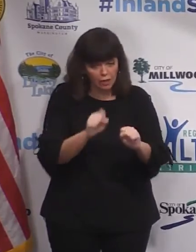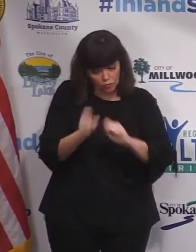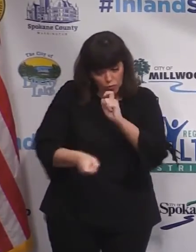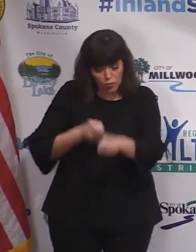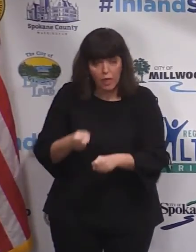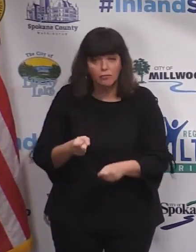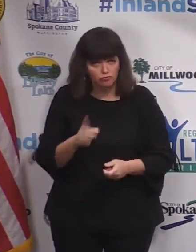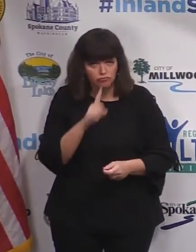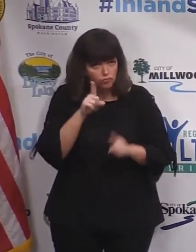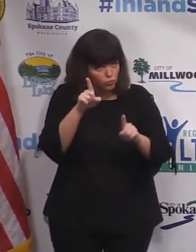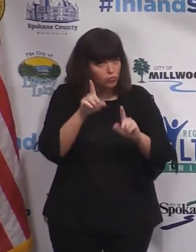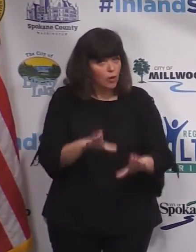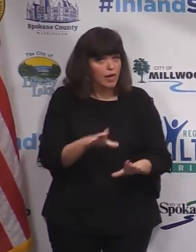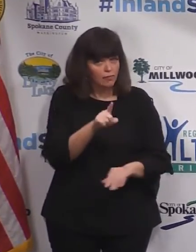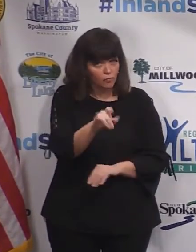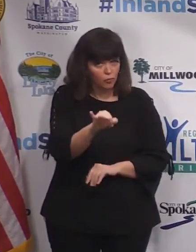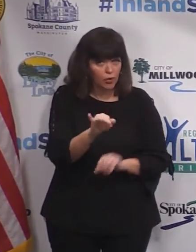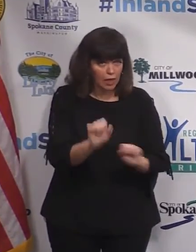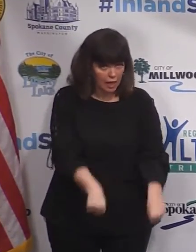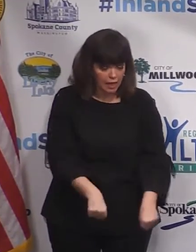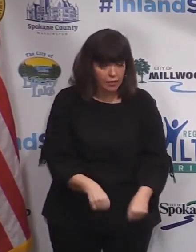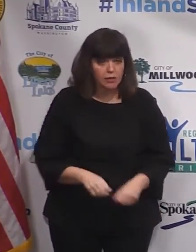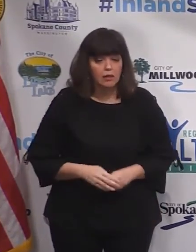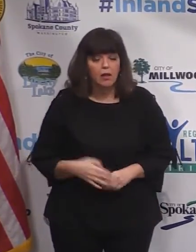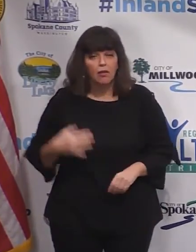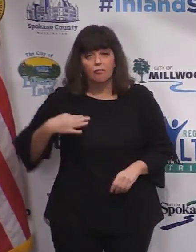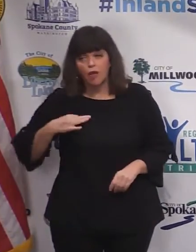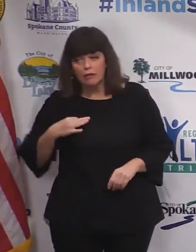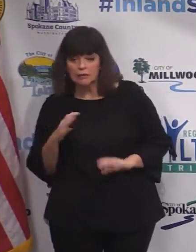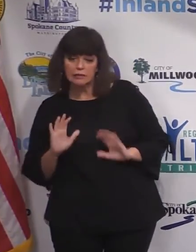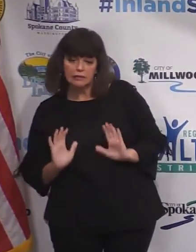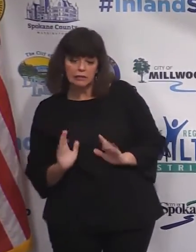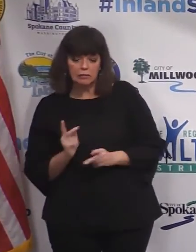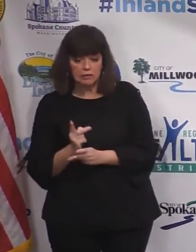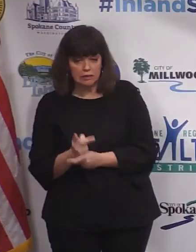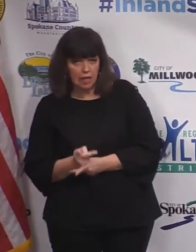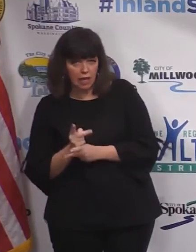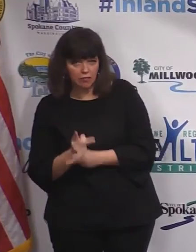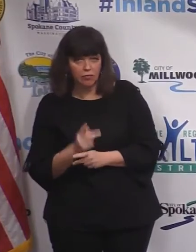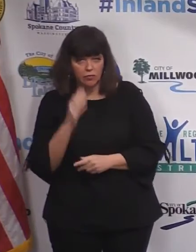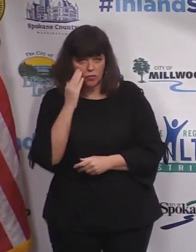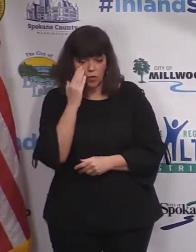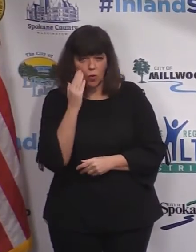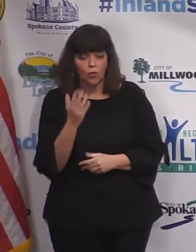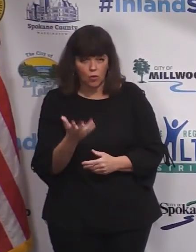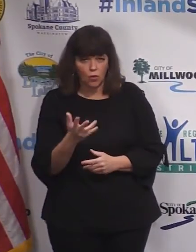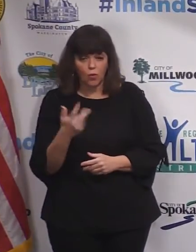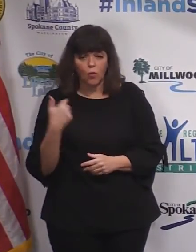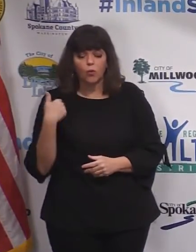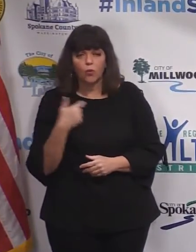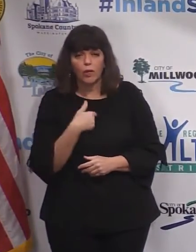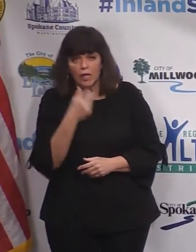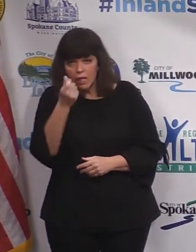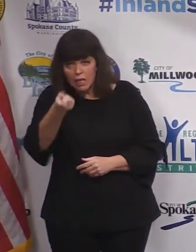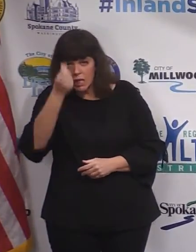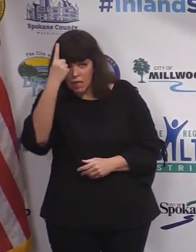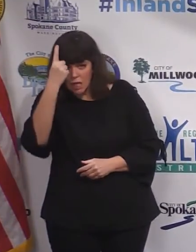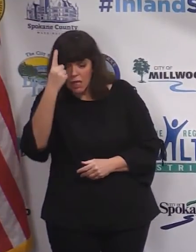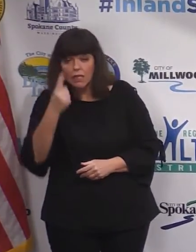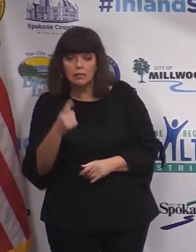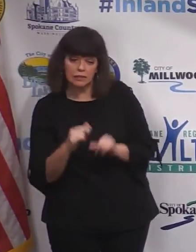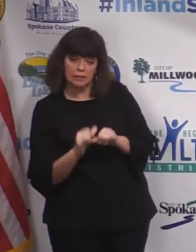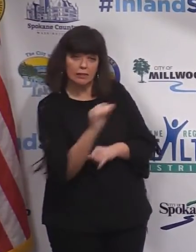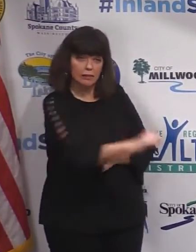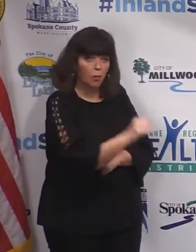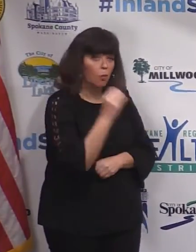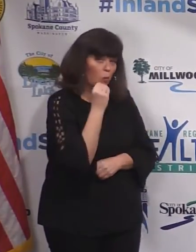We're trying to use volunteers pretty sparingly at this time, as we are still under a stay home, stay safe order. Those opportunities may